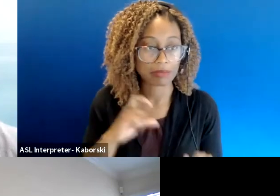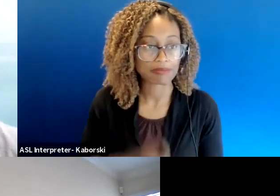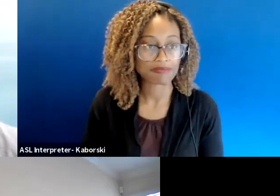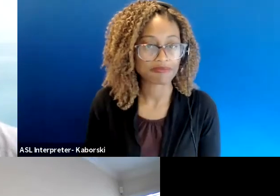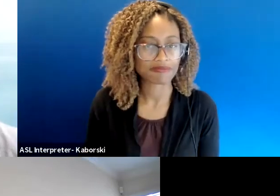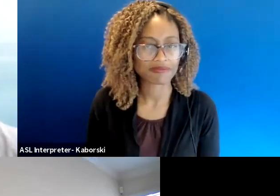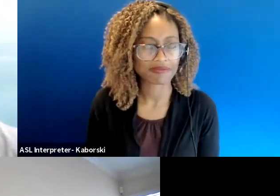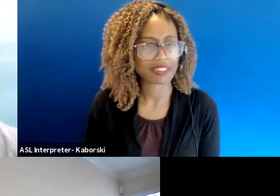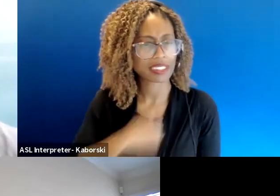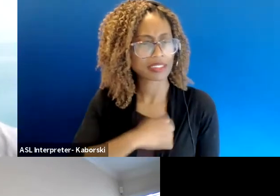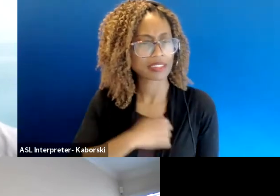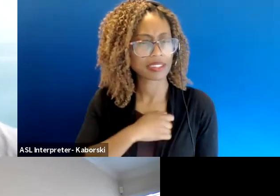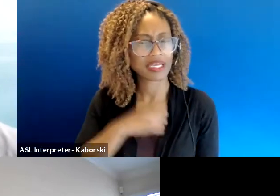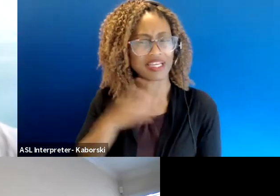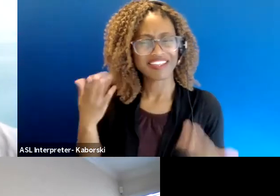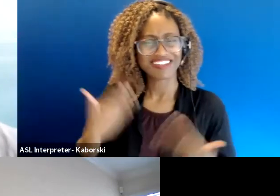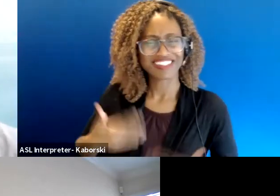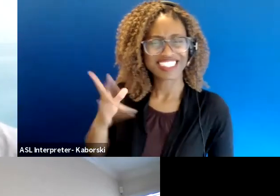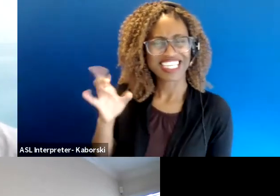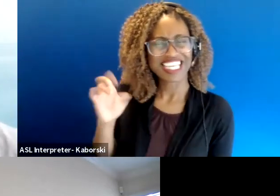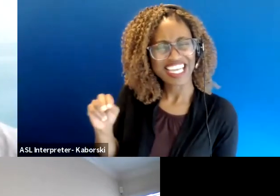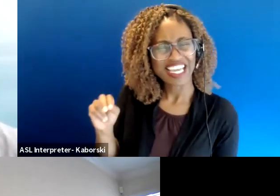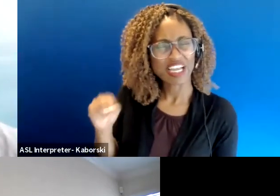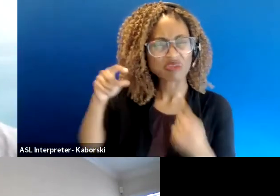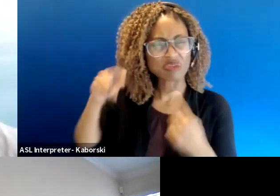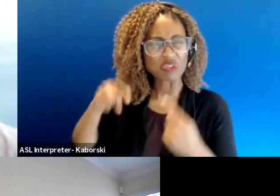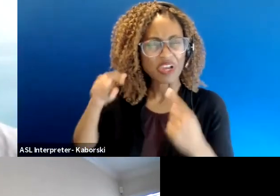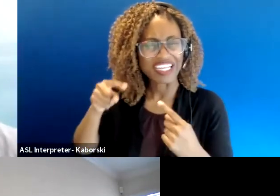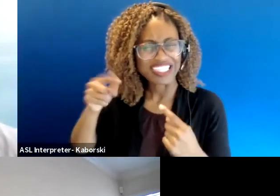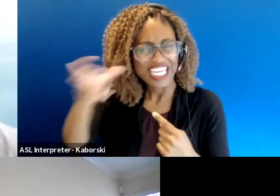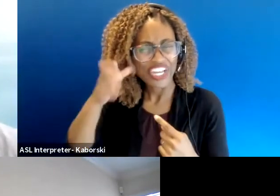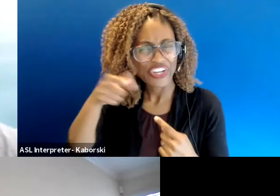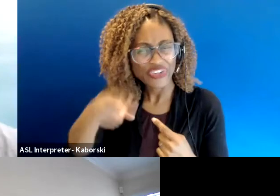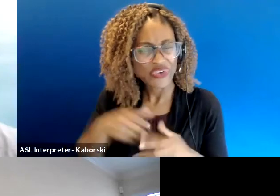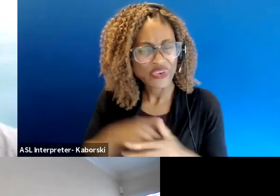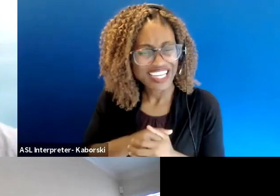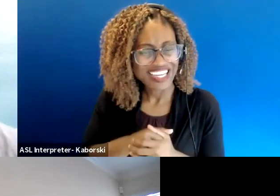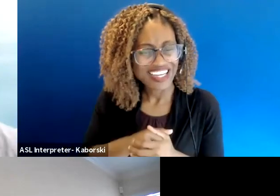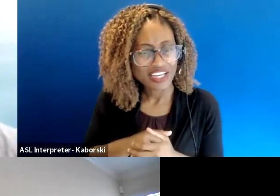I'm sorry, this is Ken. I'm getting a little feedback off of the